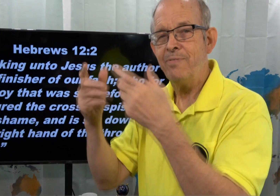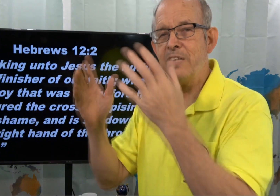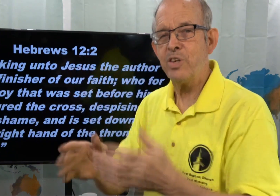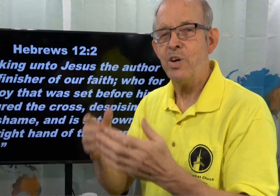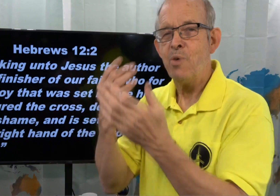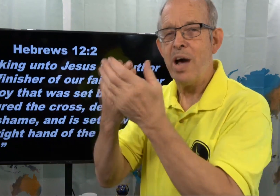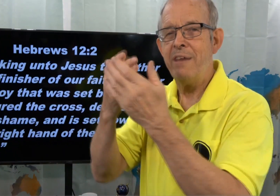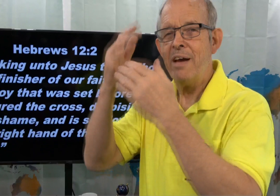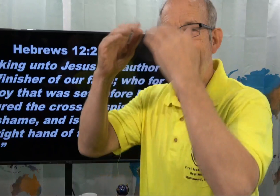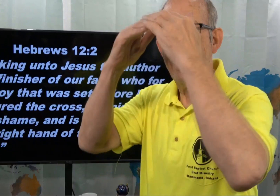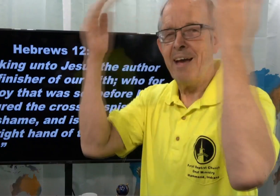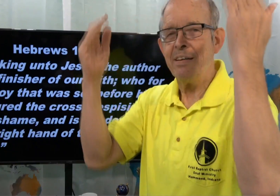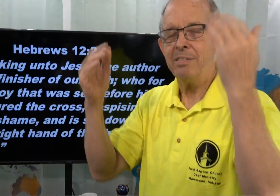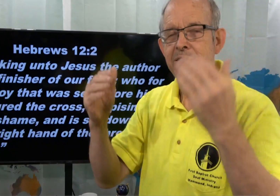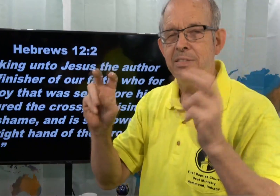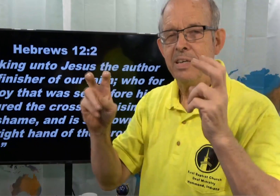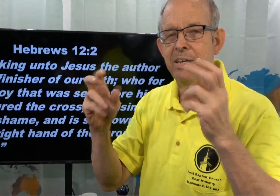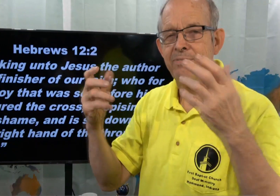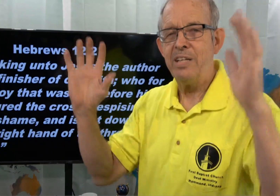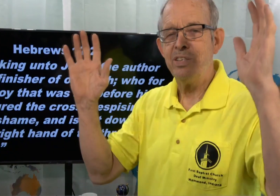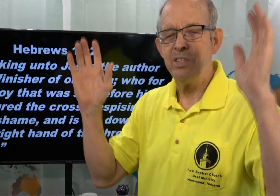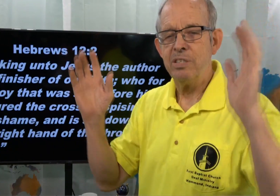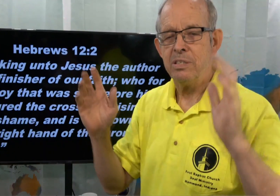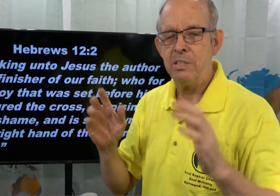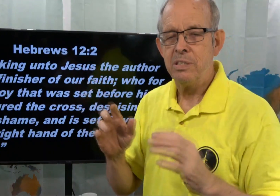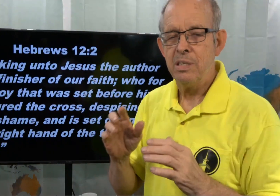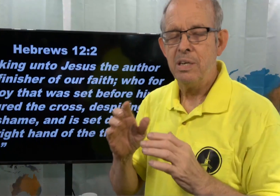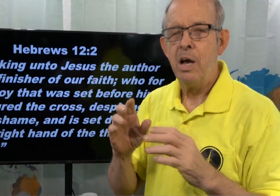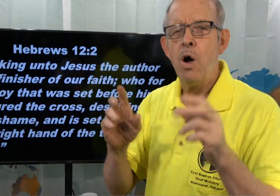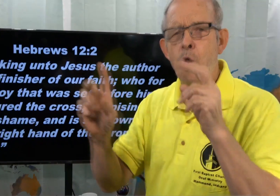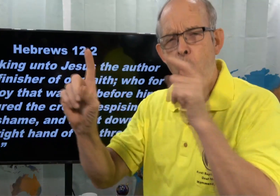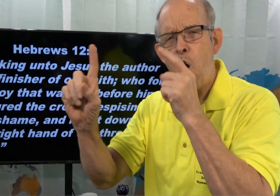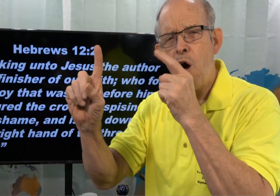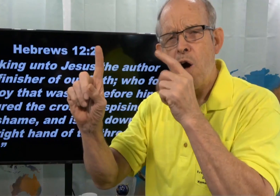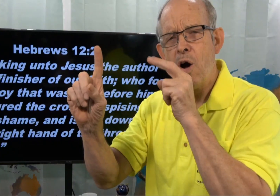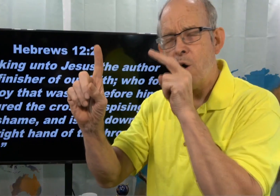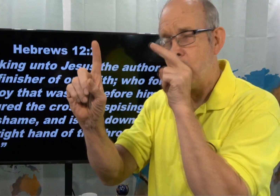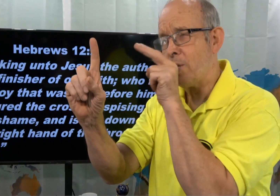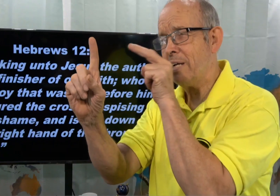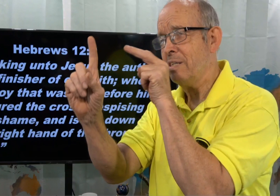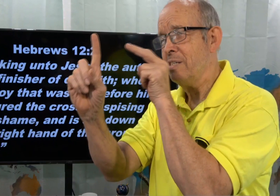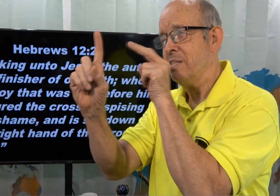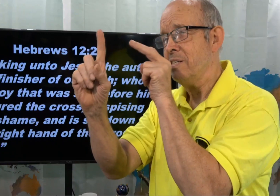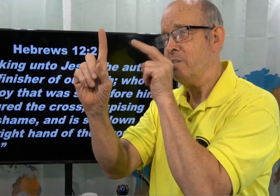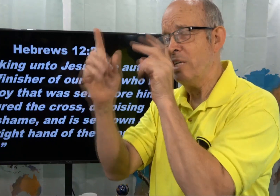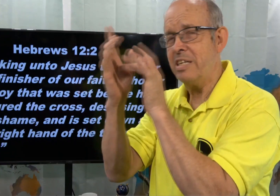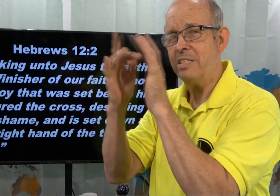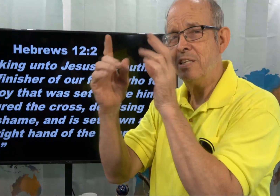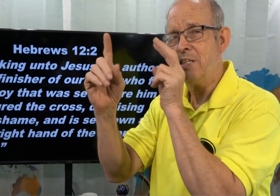Finish it, right, heaven, peace. Look, looking, Jesus,